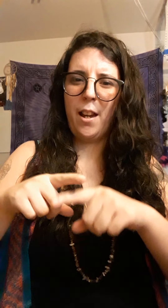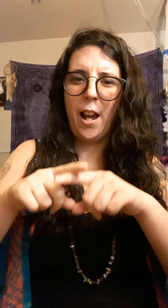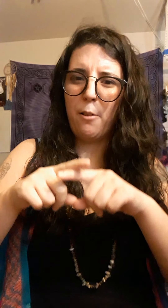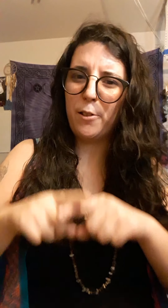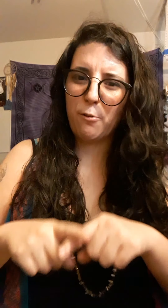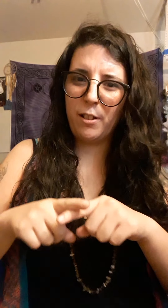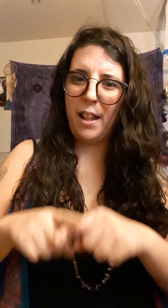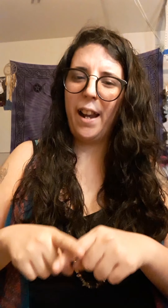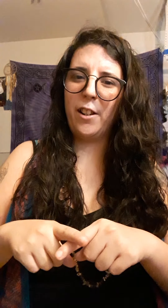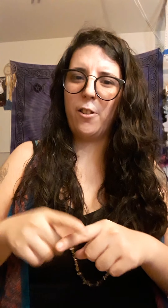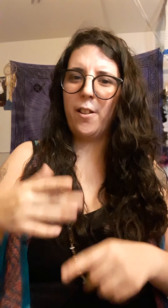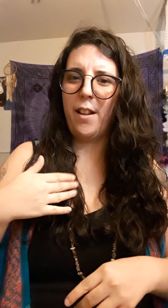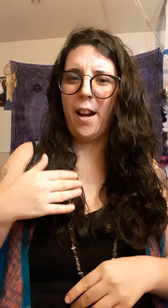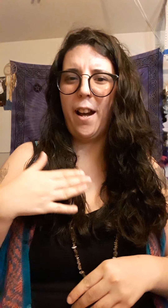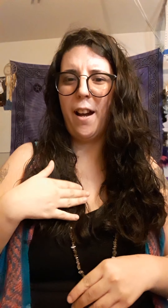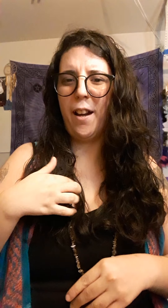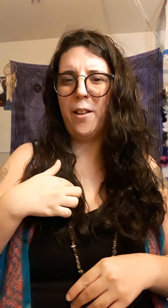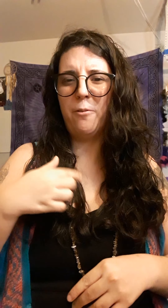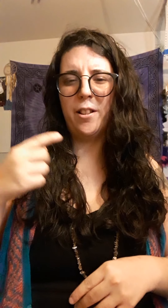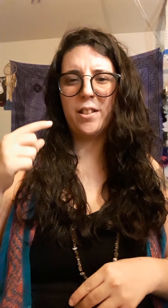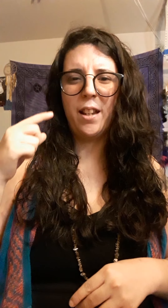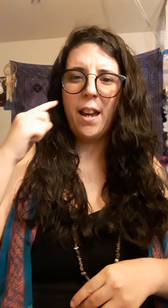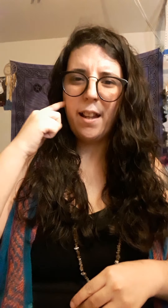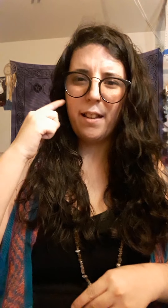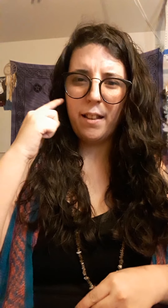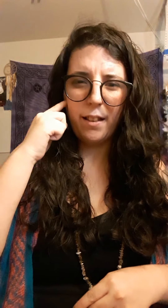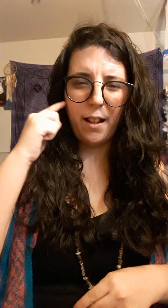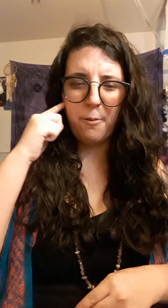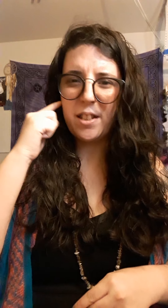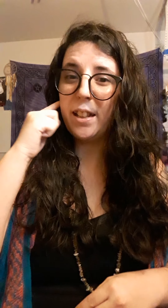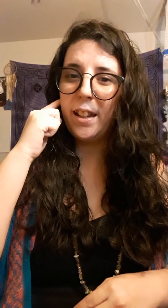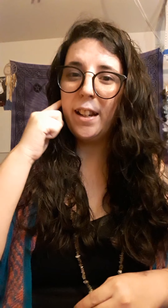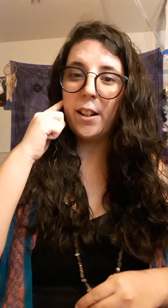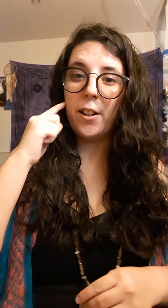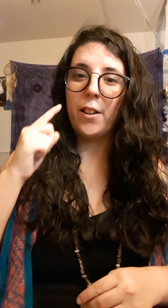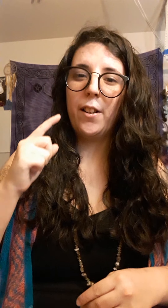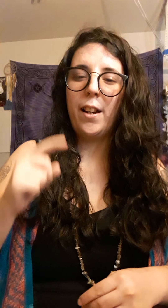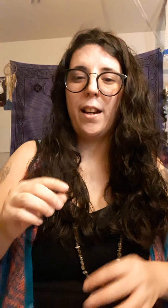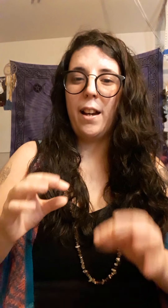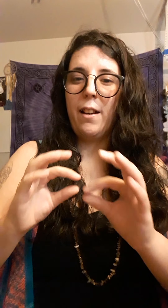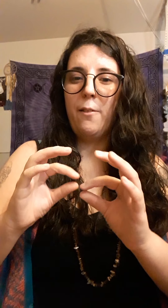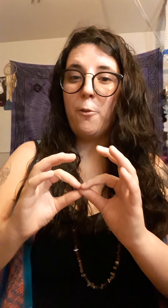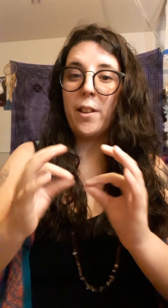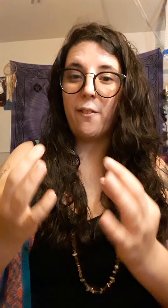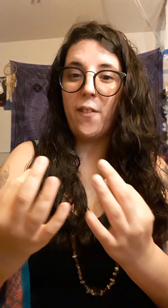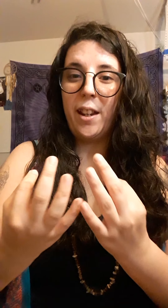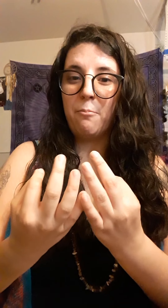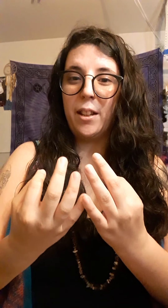relied on. I was the ear for the family.